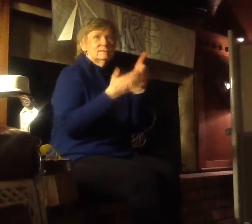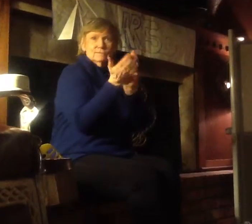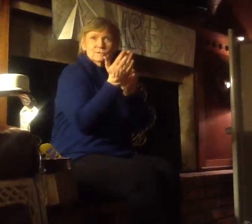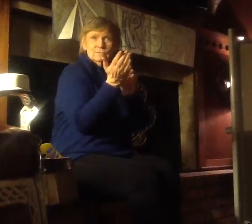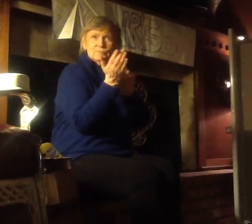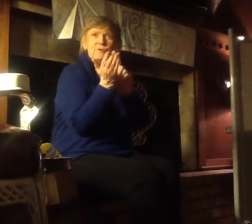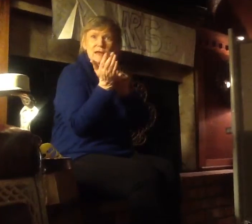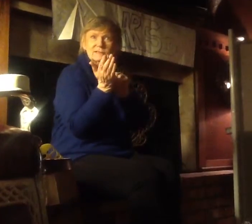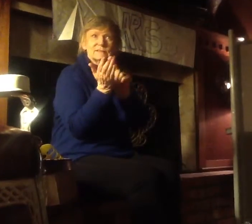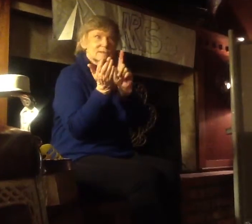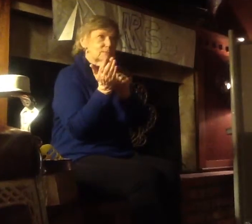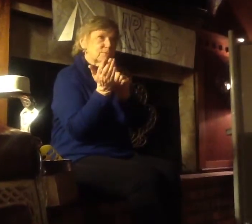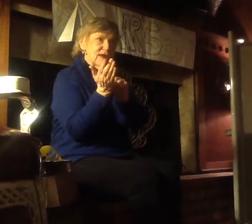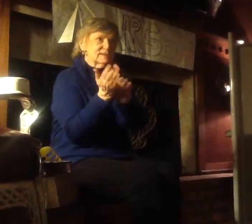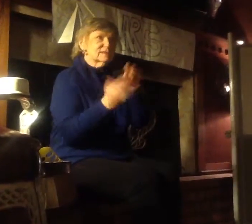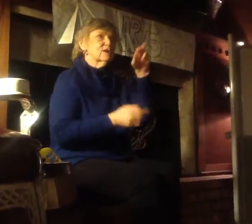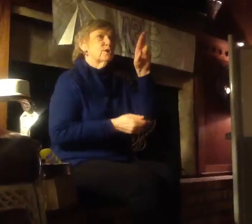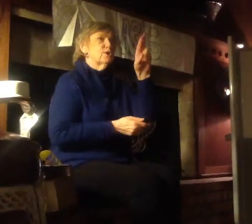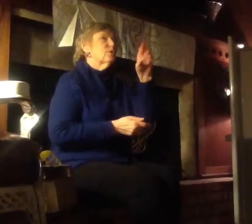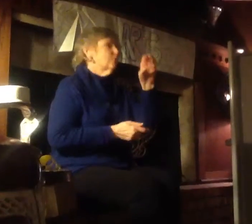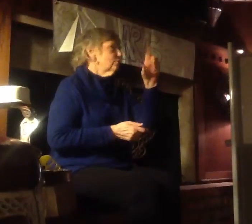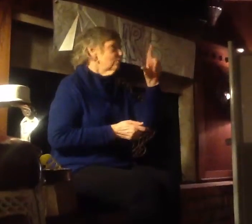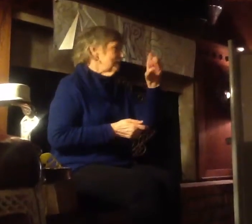the press